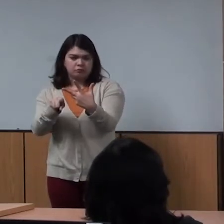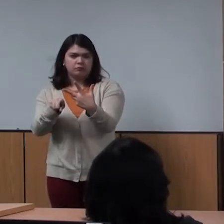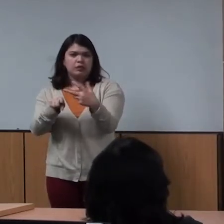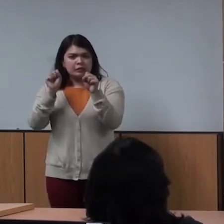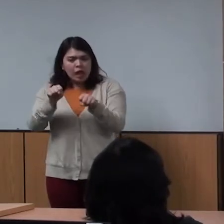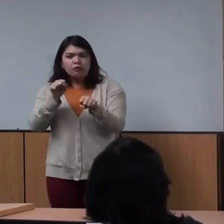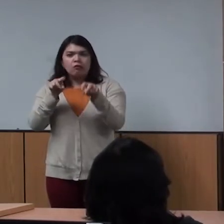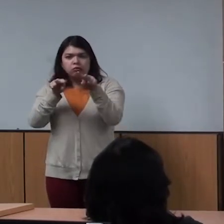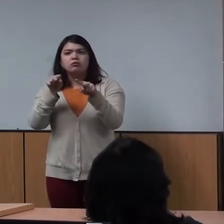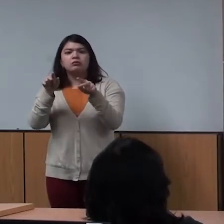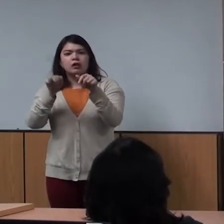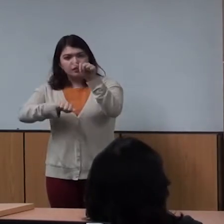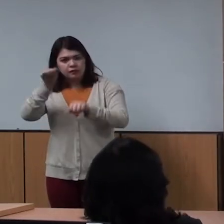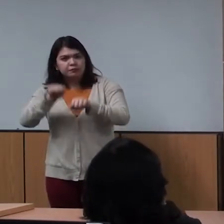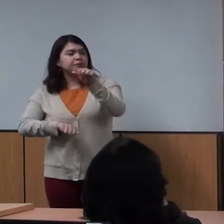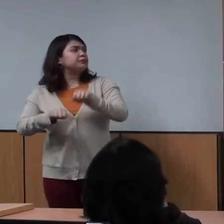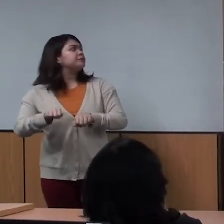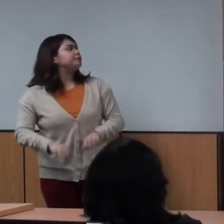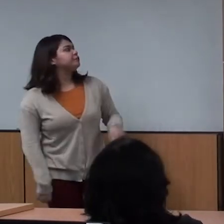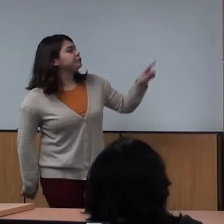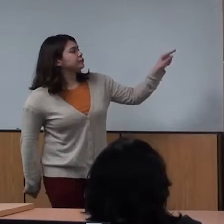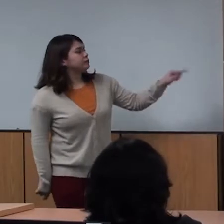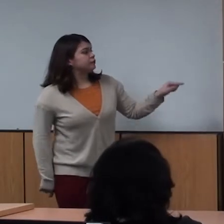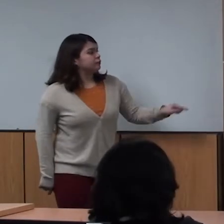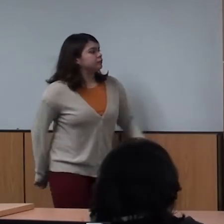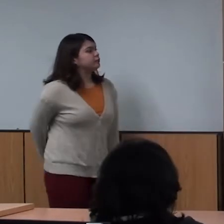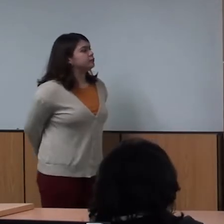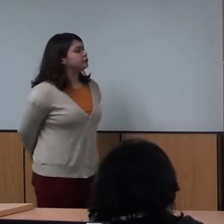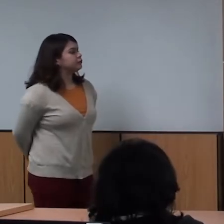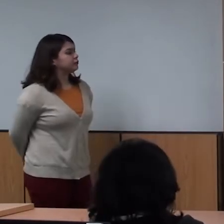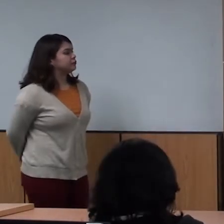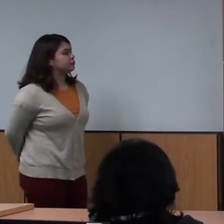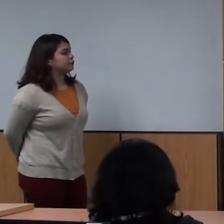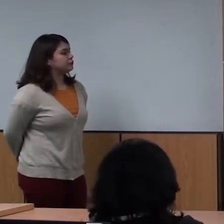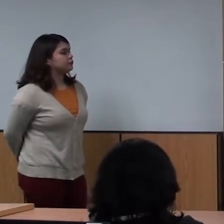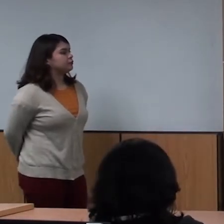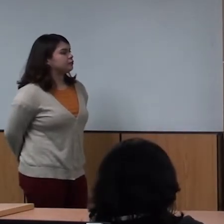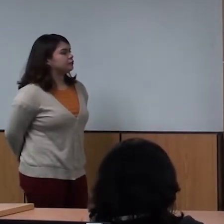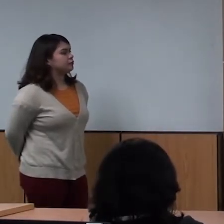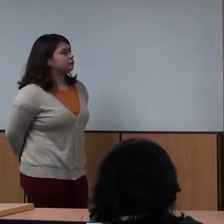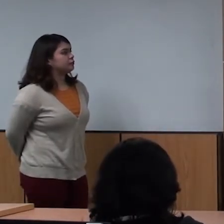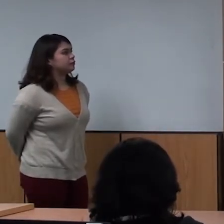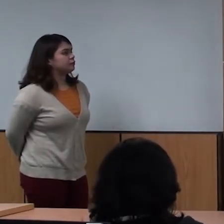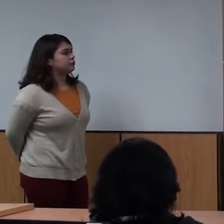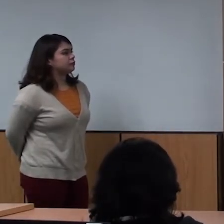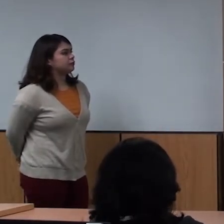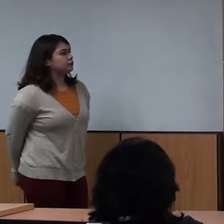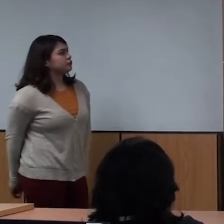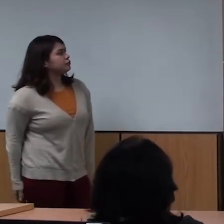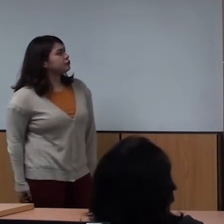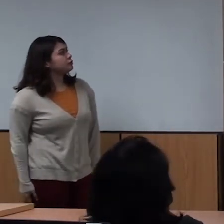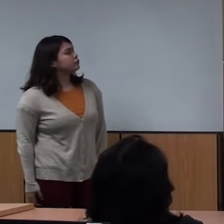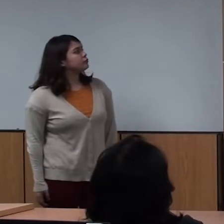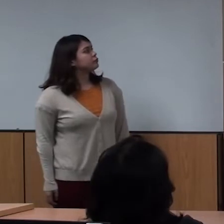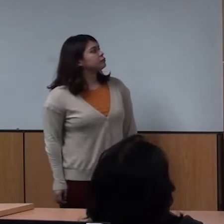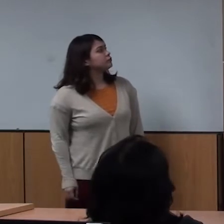at assessment. Assessment as learning, assessment for learning, and assessment of learning. When we